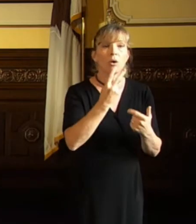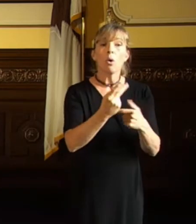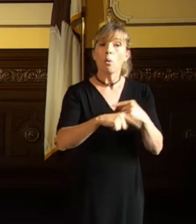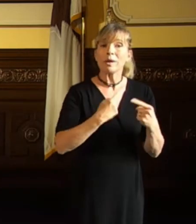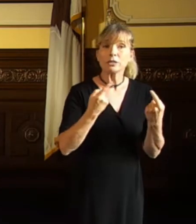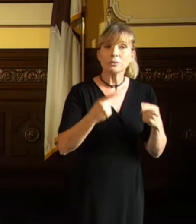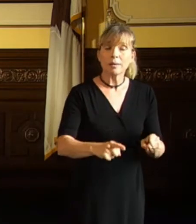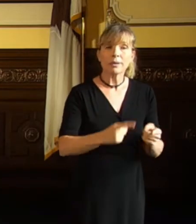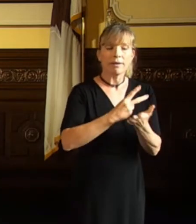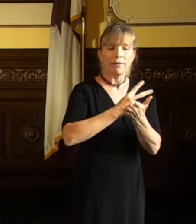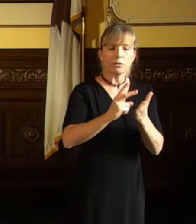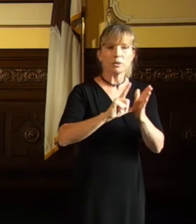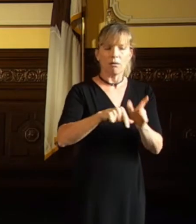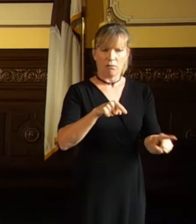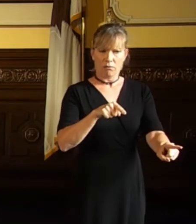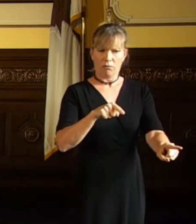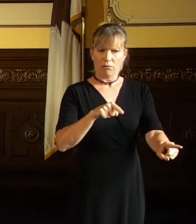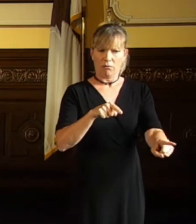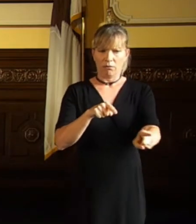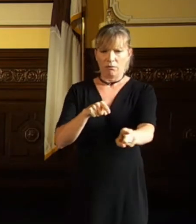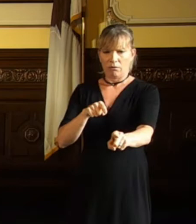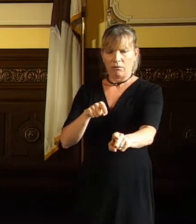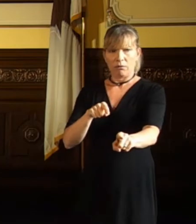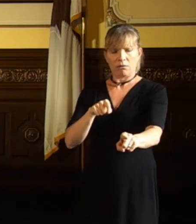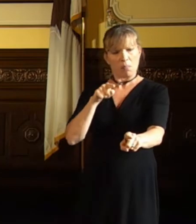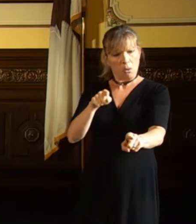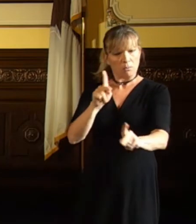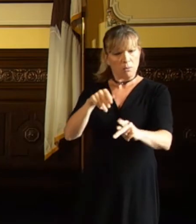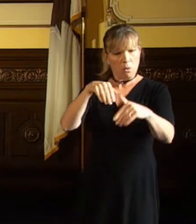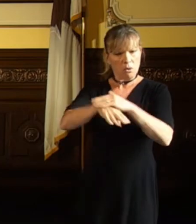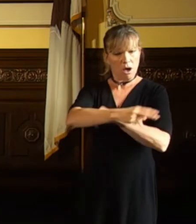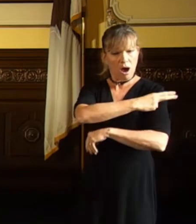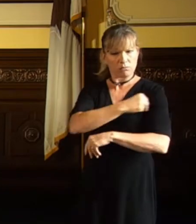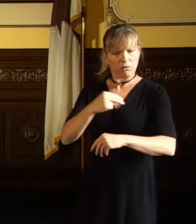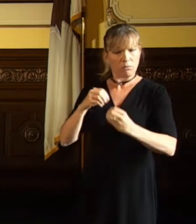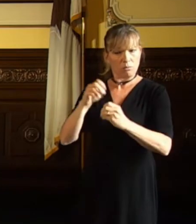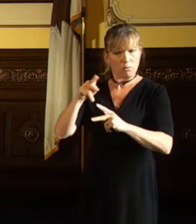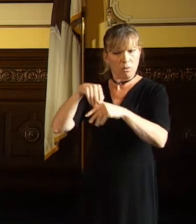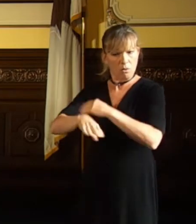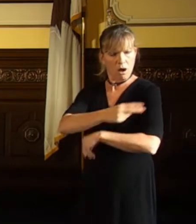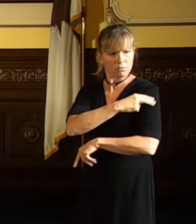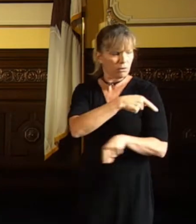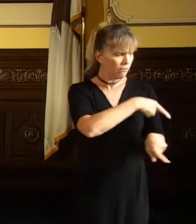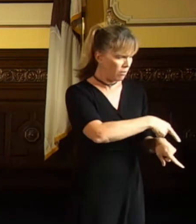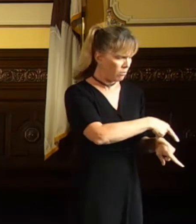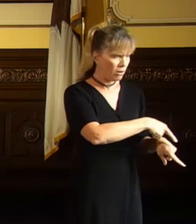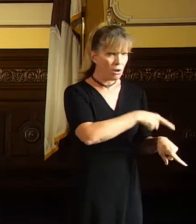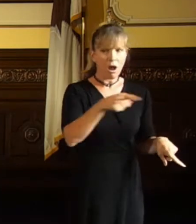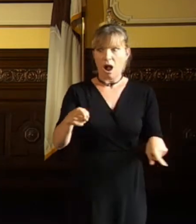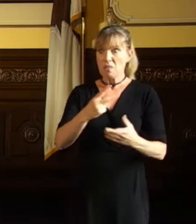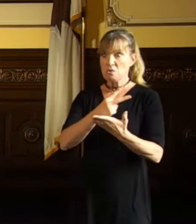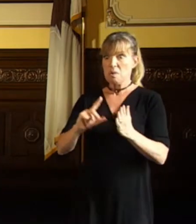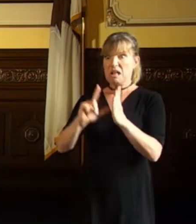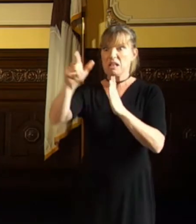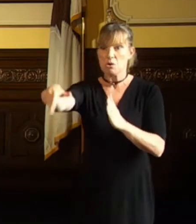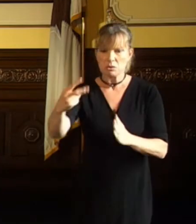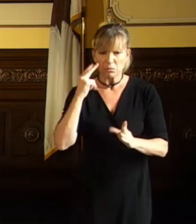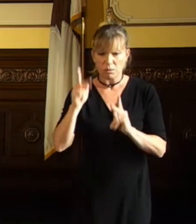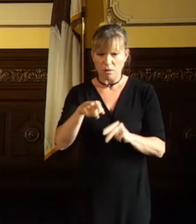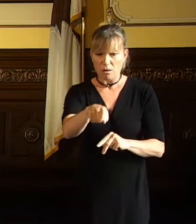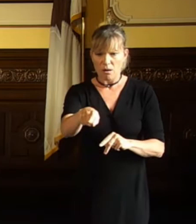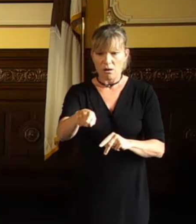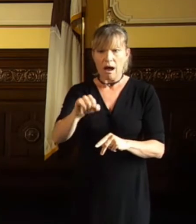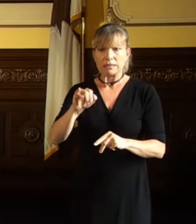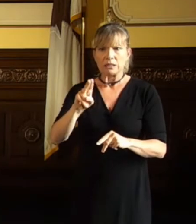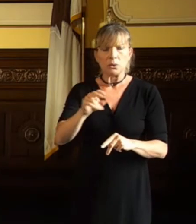later, you start to see maybe people are entering the hospital, more people are entering the hospital, and then perhaps 2 weeks later, you're seeing people going into